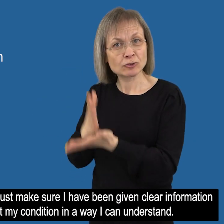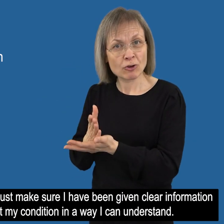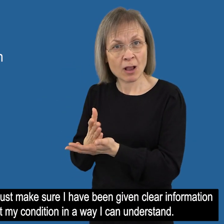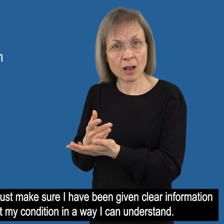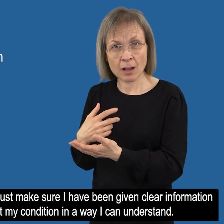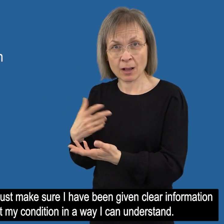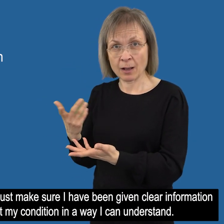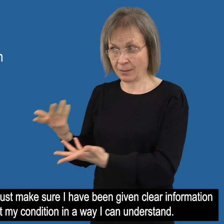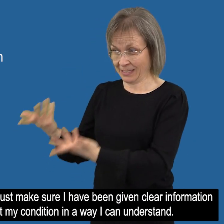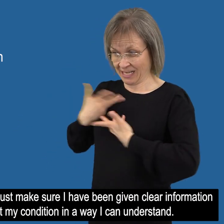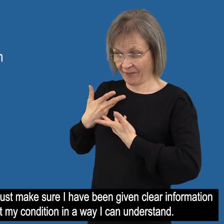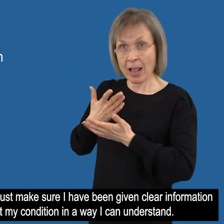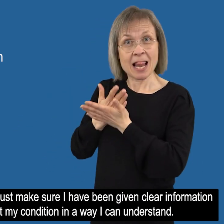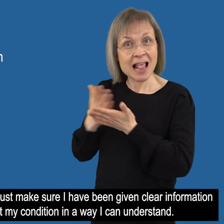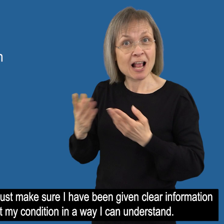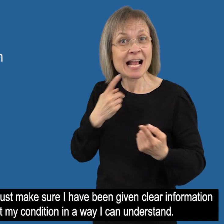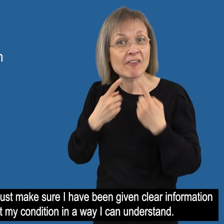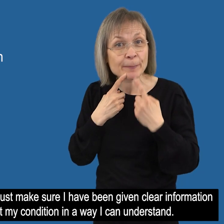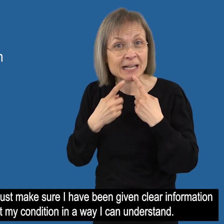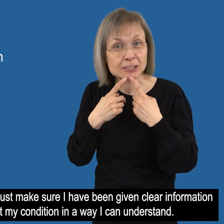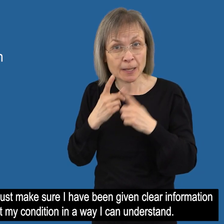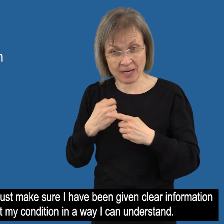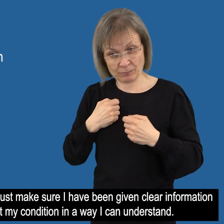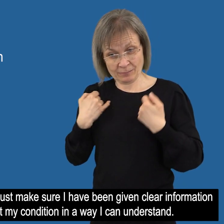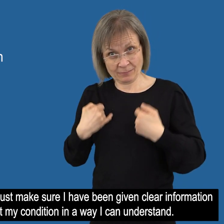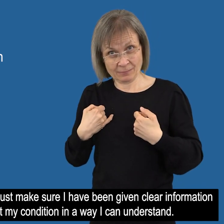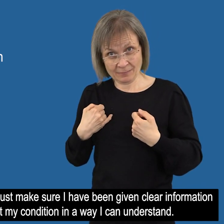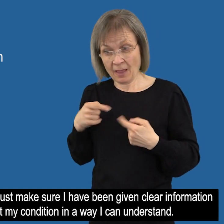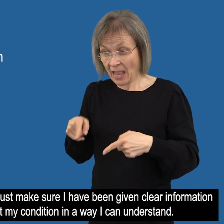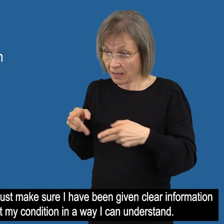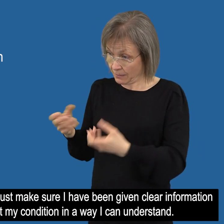clear information about my condition in a way I can understand.